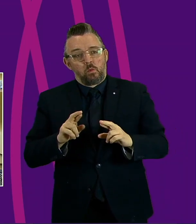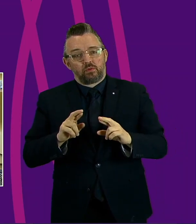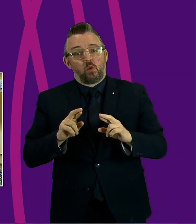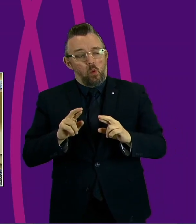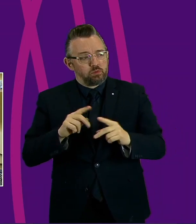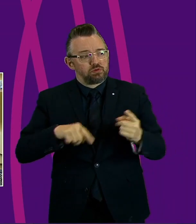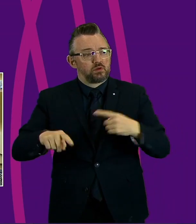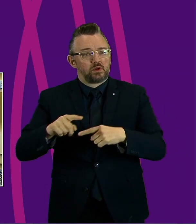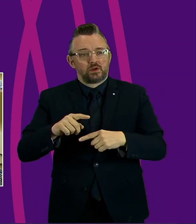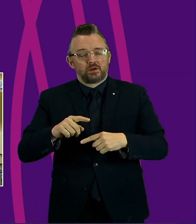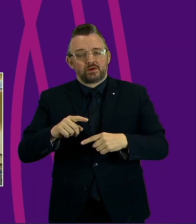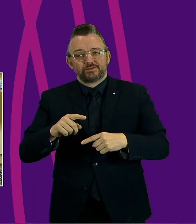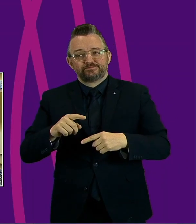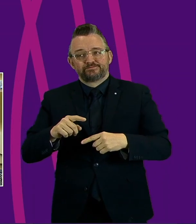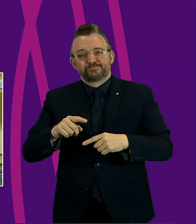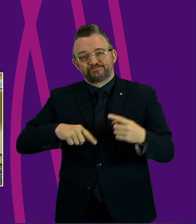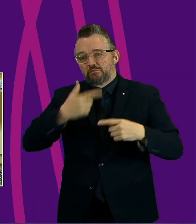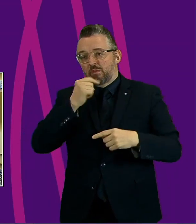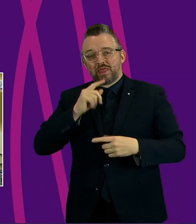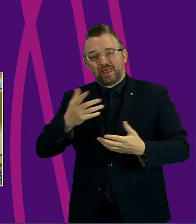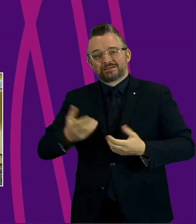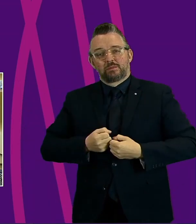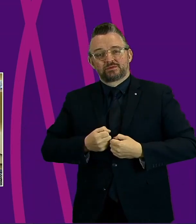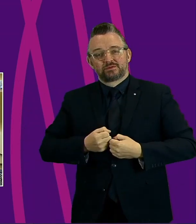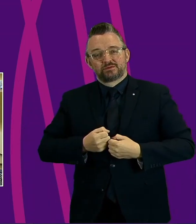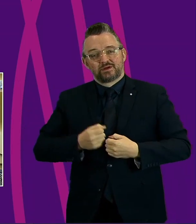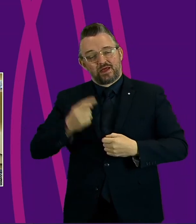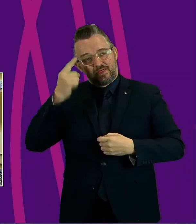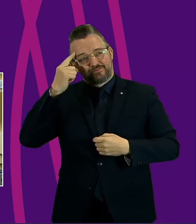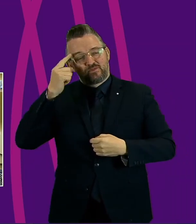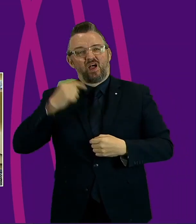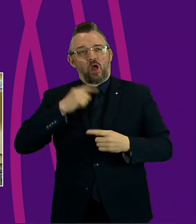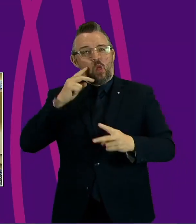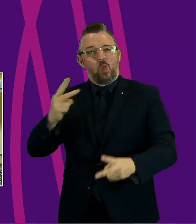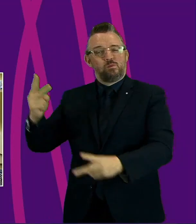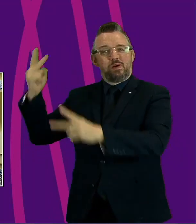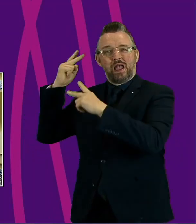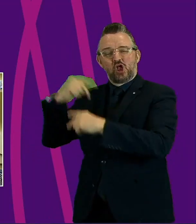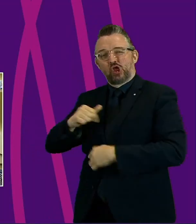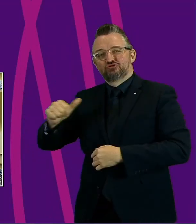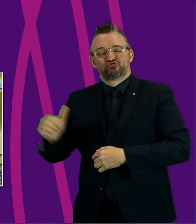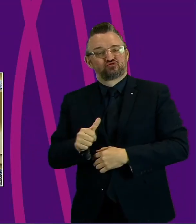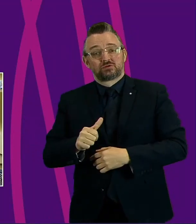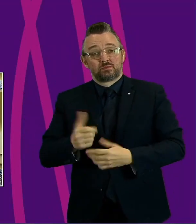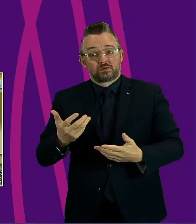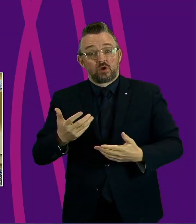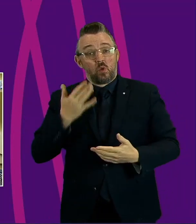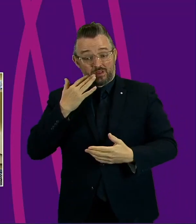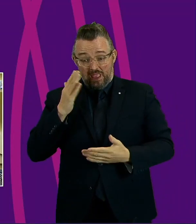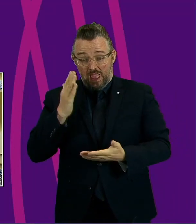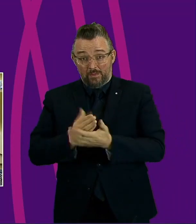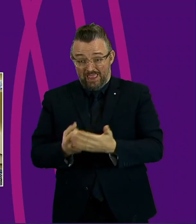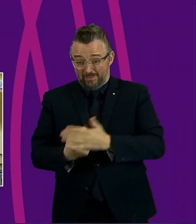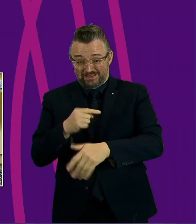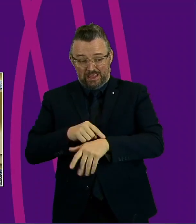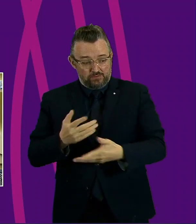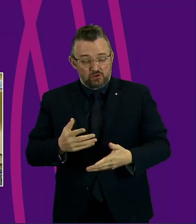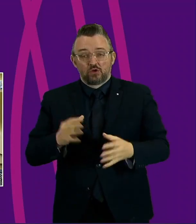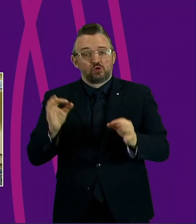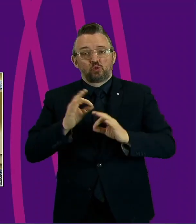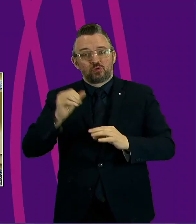understand is that while it's the easiest thing in the world to apply hindsight now, we don't have the benefit of hindsight when we take these decisions.